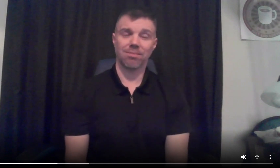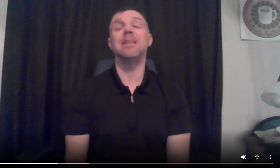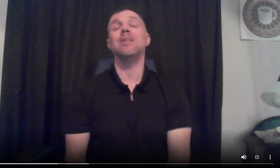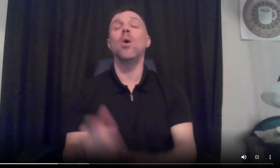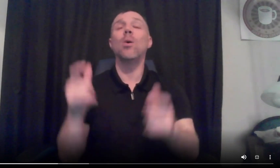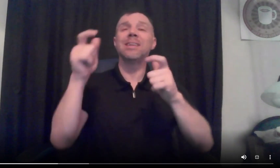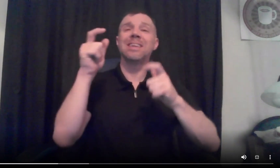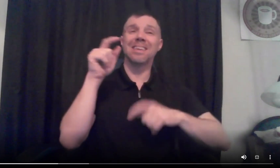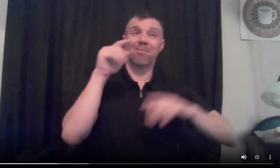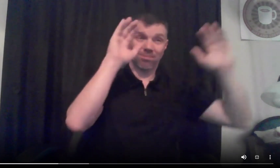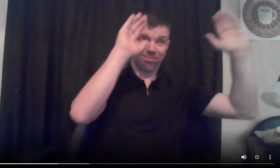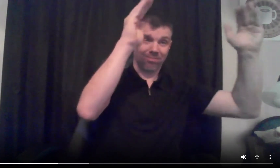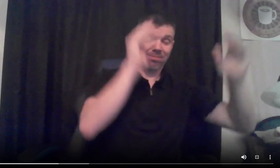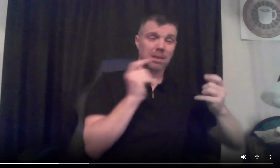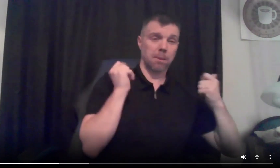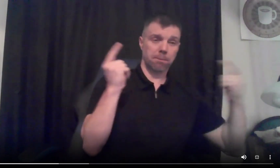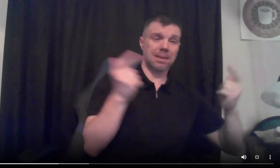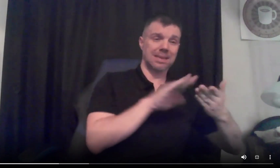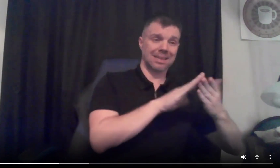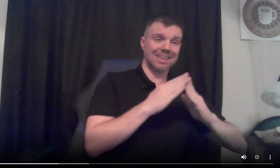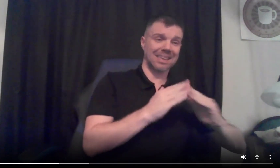Most of the bigger cities were located in the North.